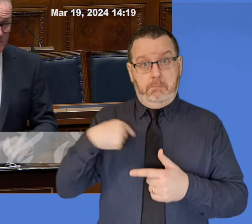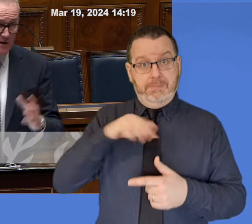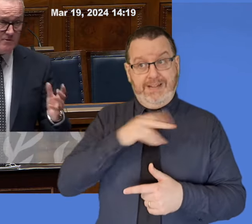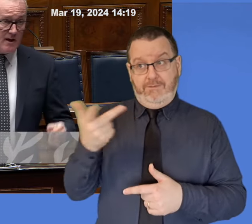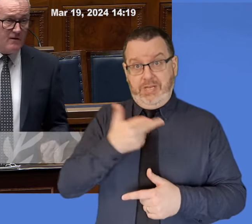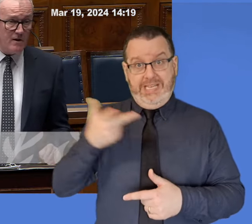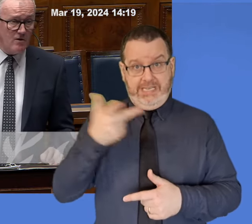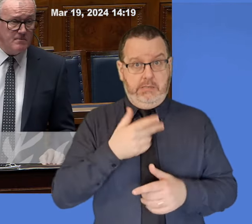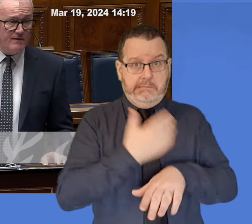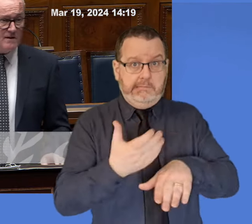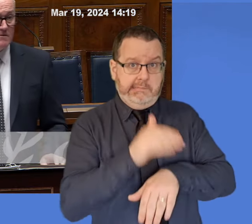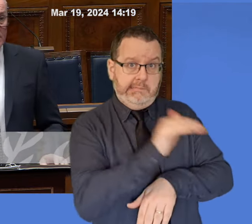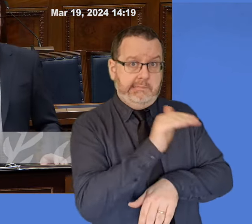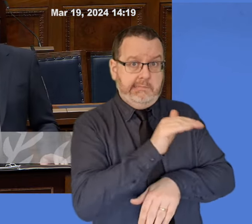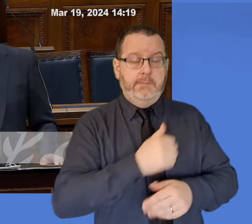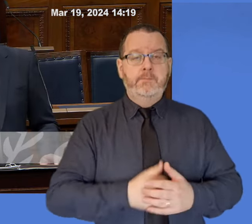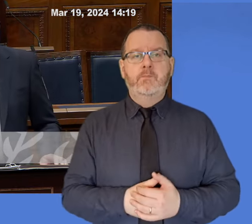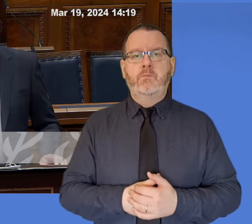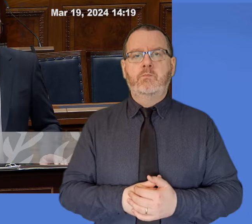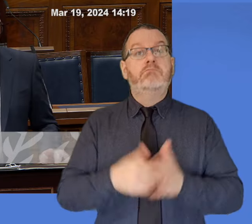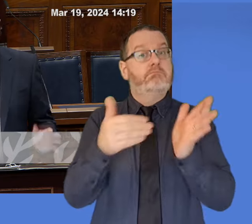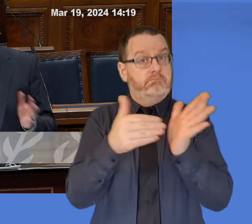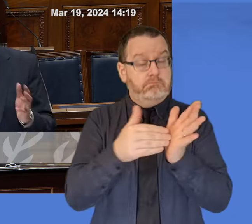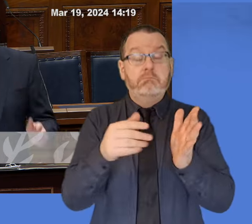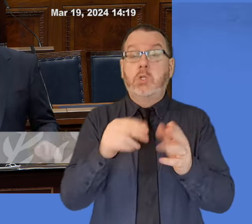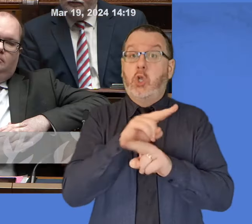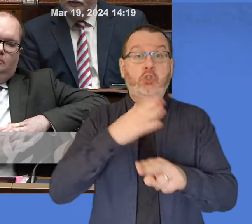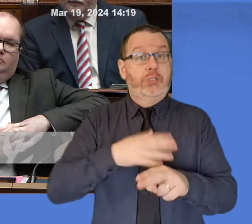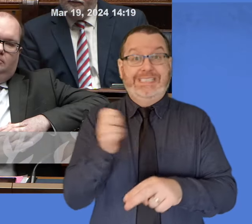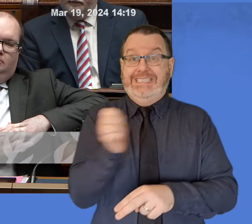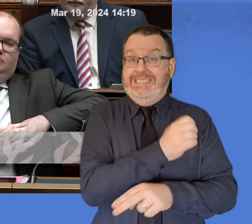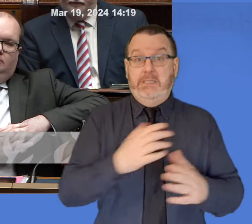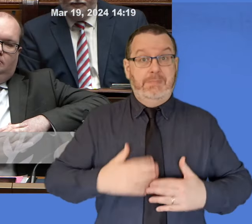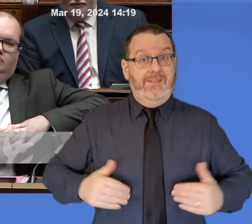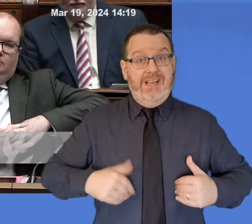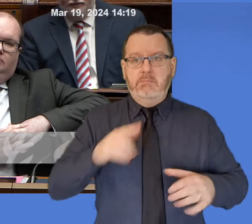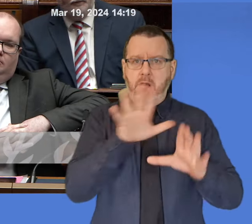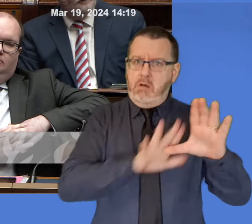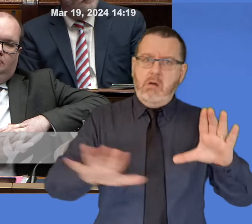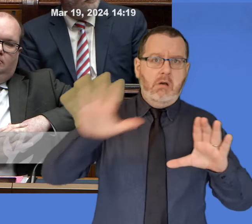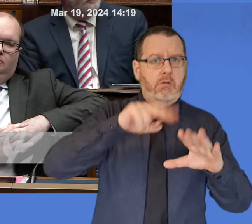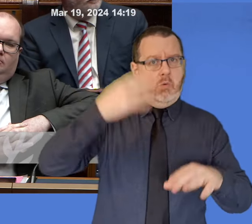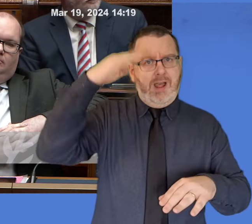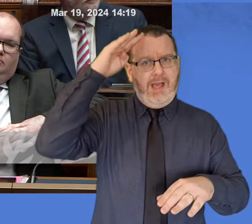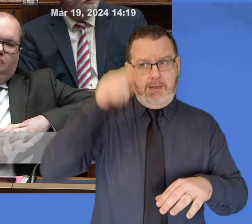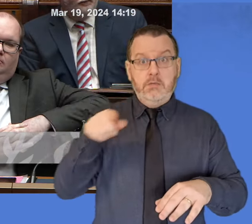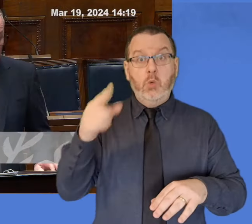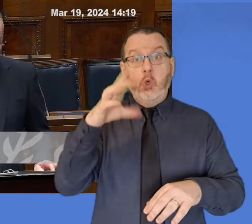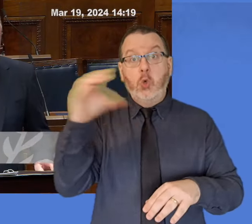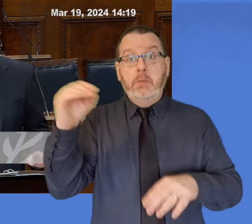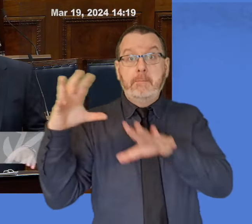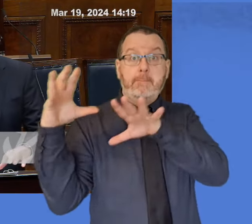constituency perspective, but generally across Belfast there would be concern when there is an acquisition of what the future is for people who work there. So people